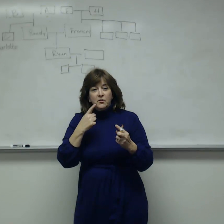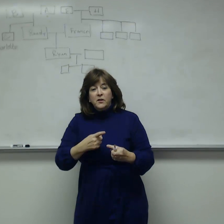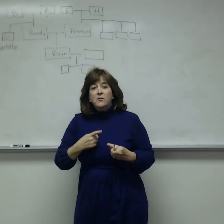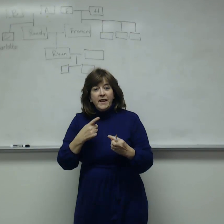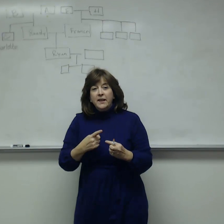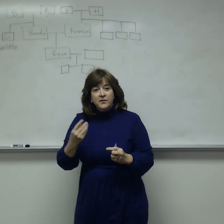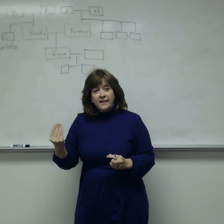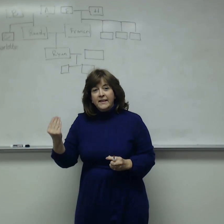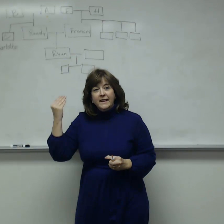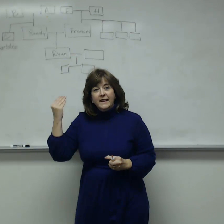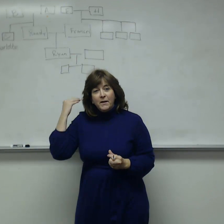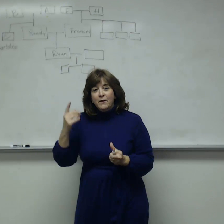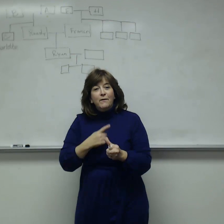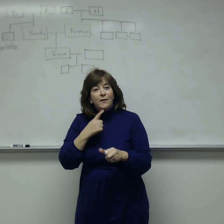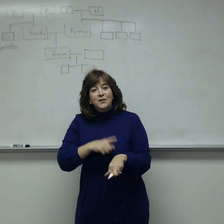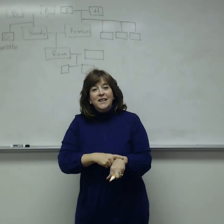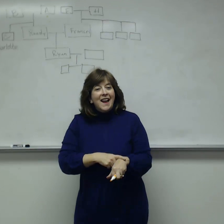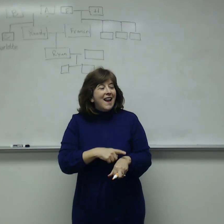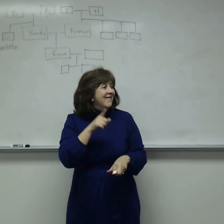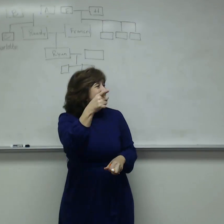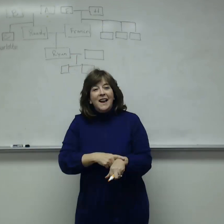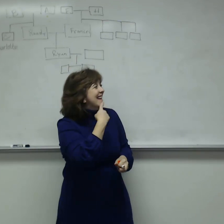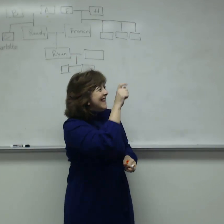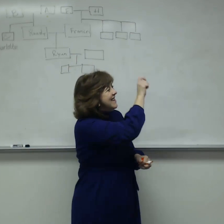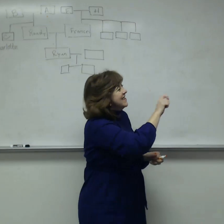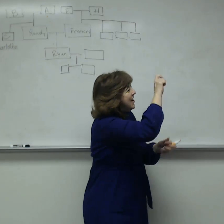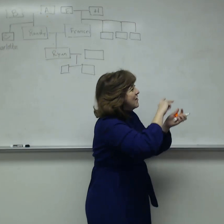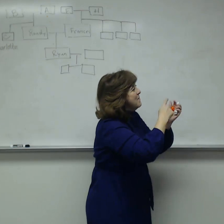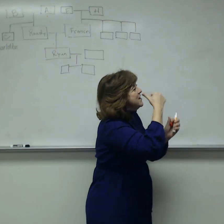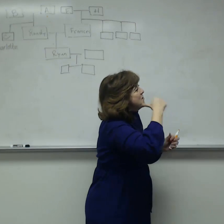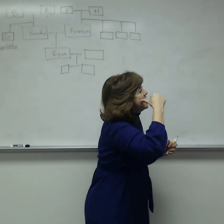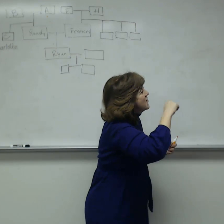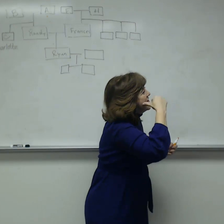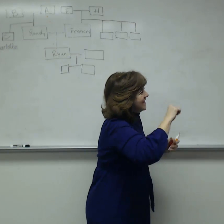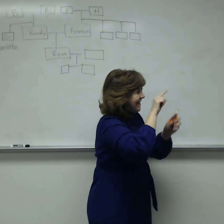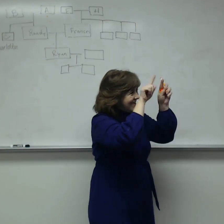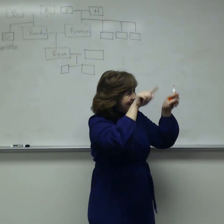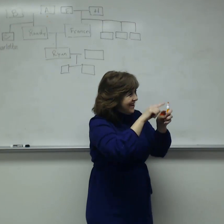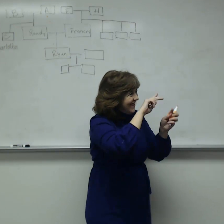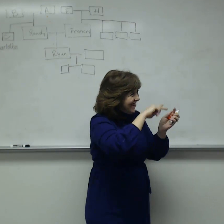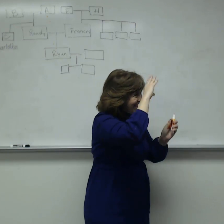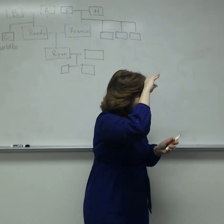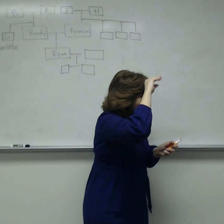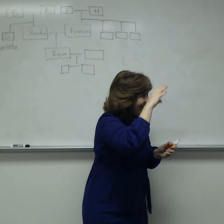struggle we had just getting it up there I the first did time? not. I forgot. I'm sorry.